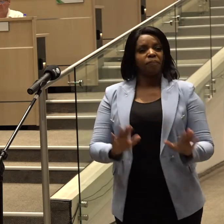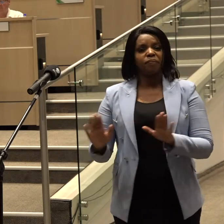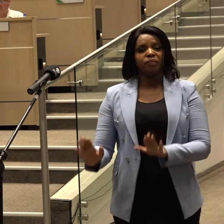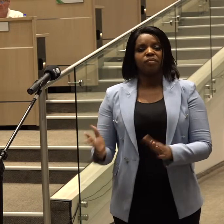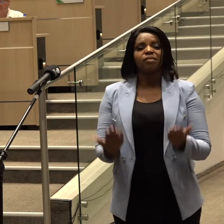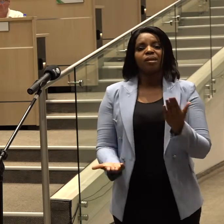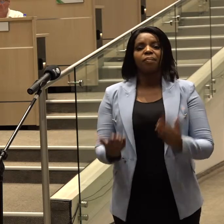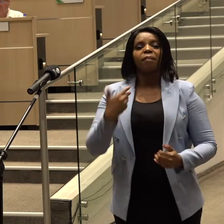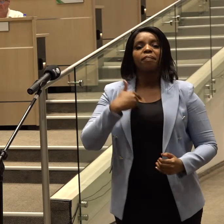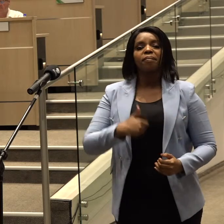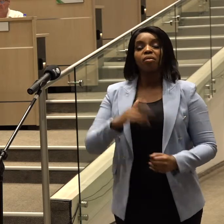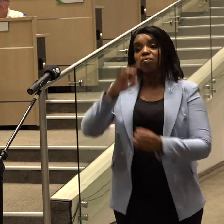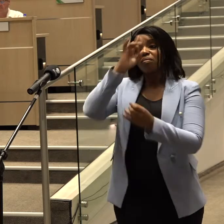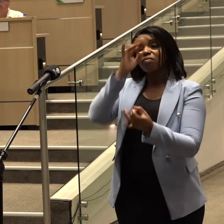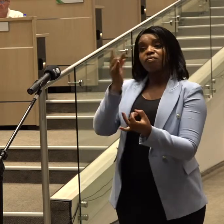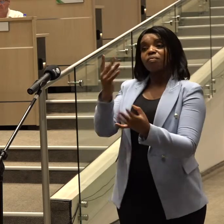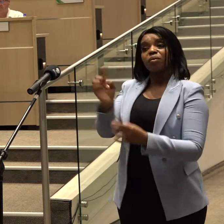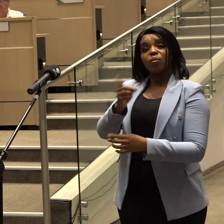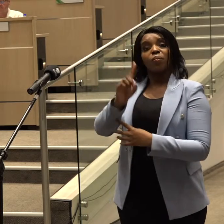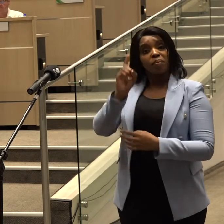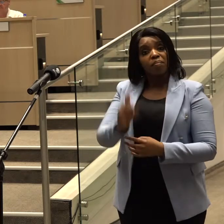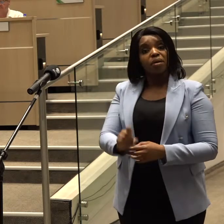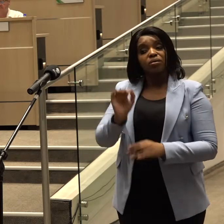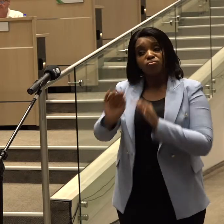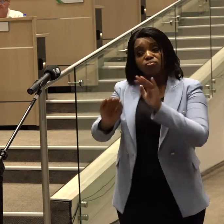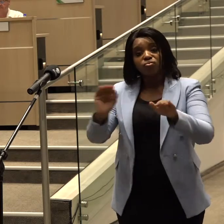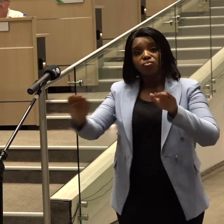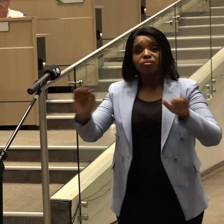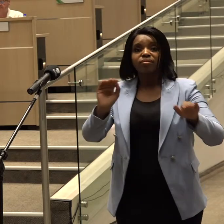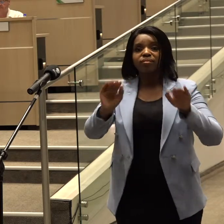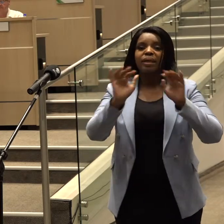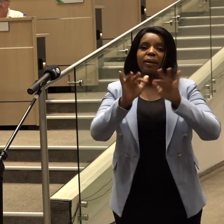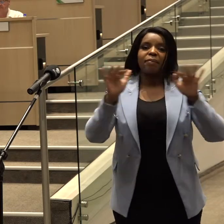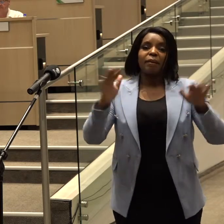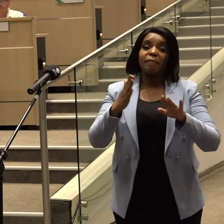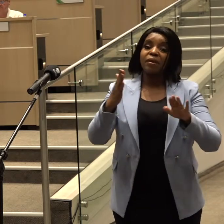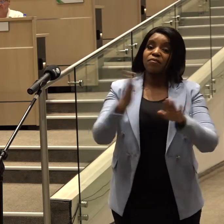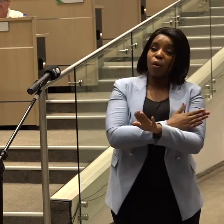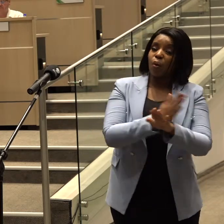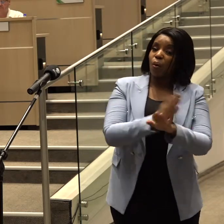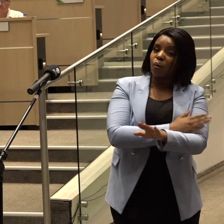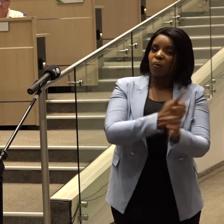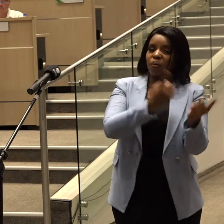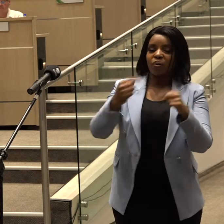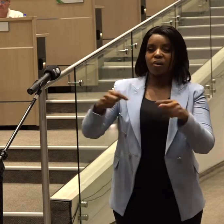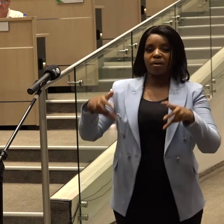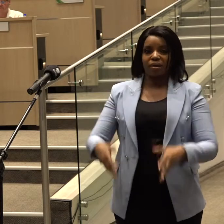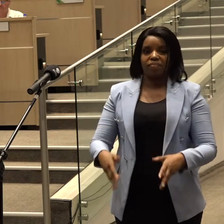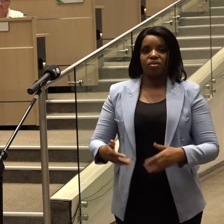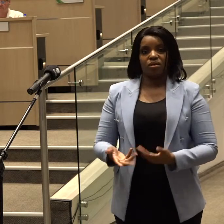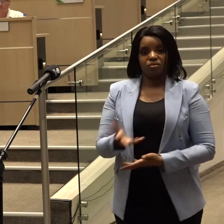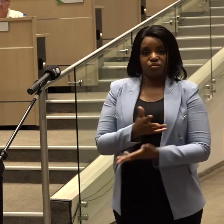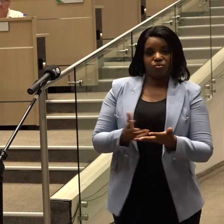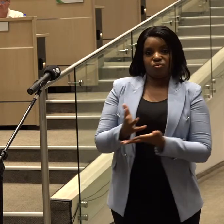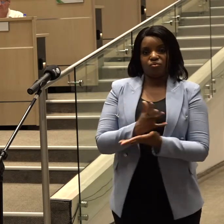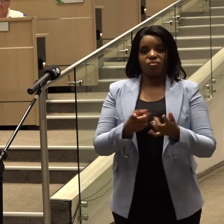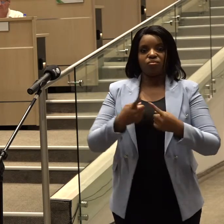encourage you to consult people before you can just come and present this Bill to us without any consultation